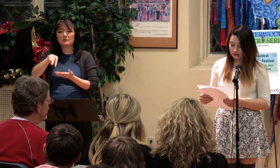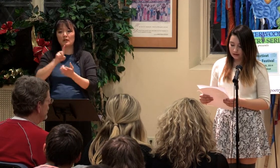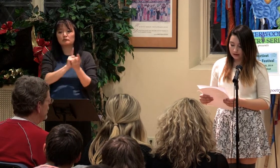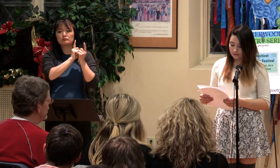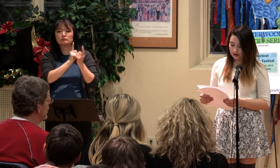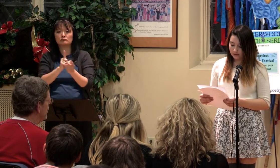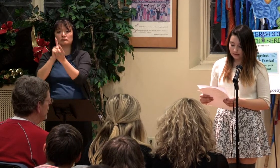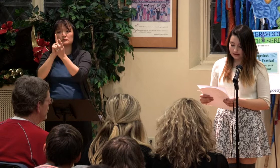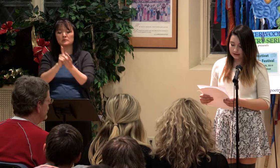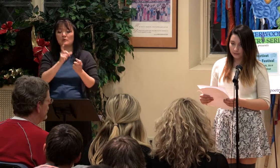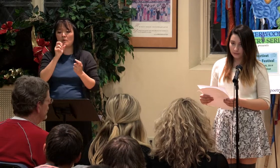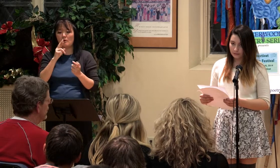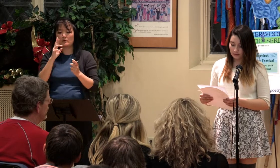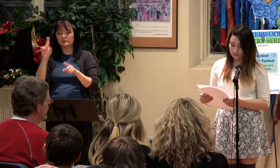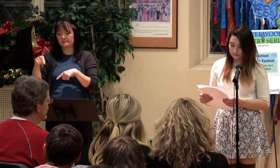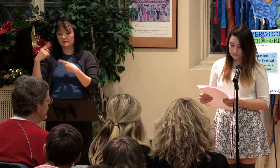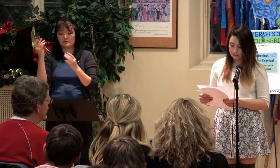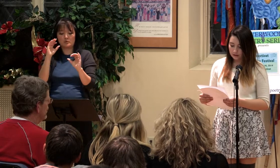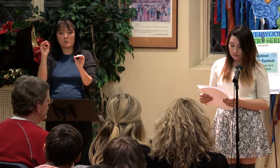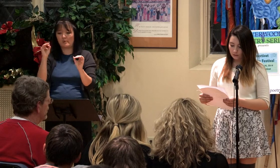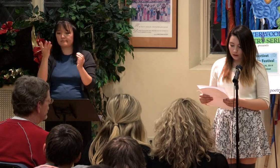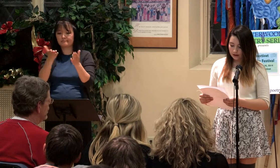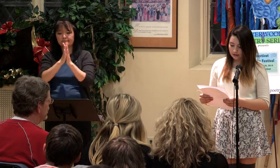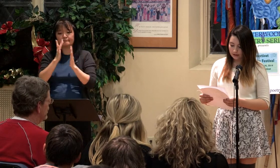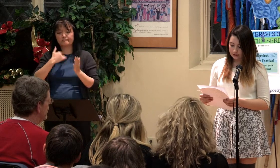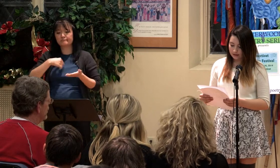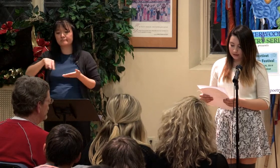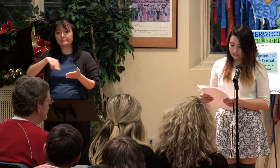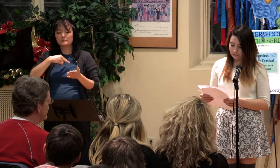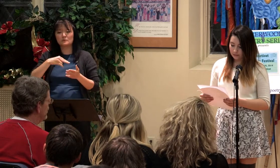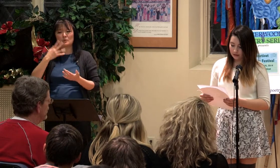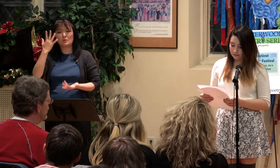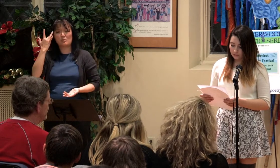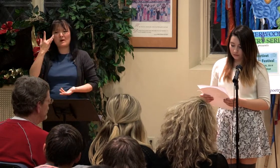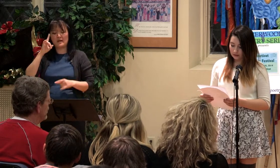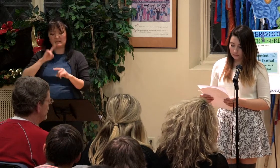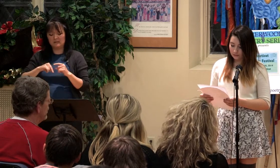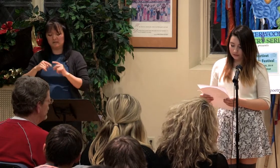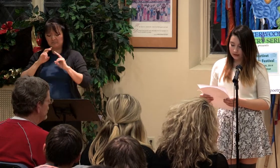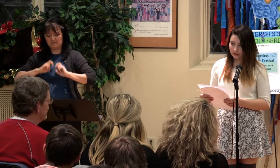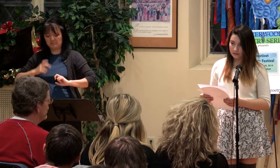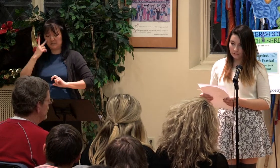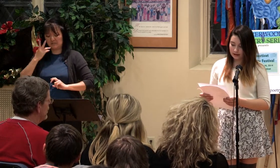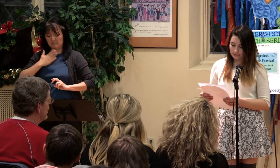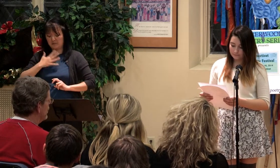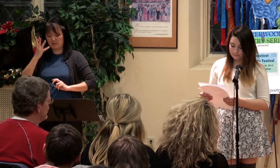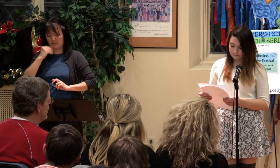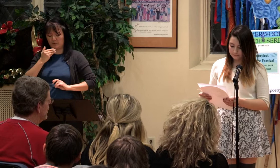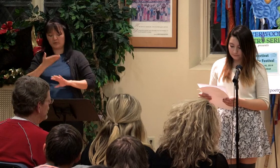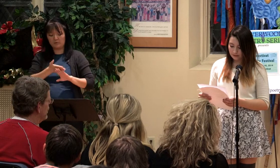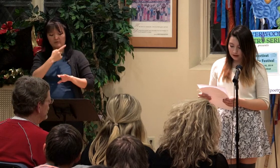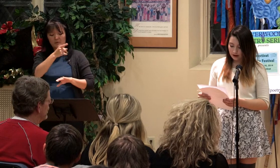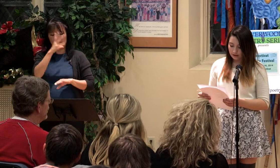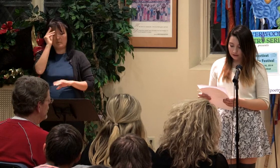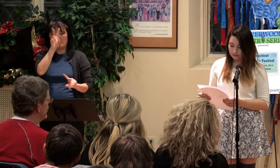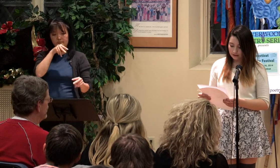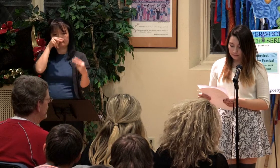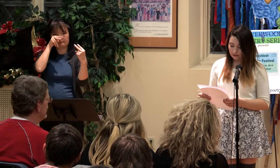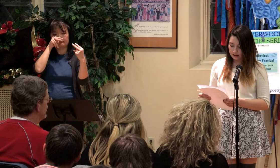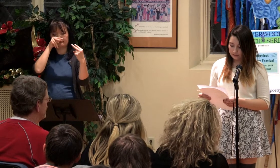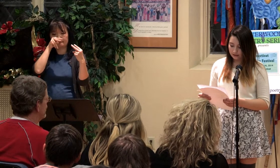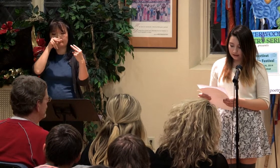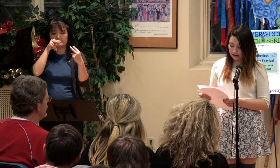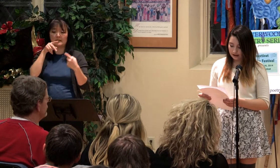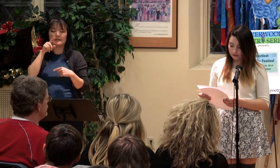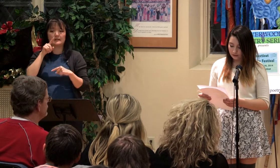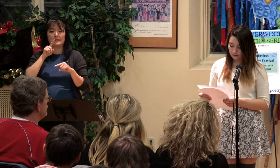that no one had ever asked me to dance before. But why couldn't I see my beauty before that boy's eyes met mine? I couldn't stop